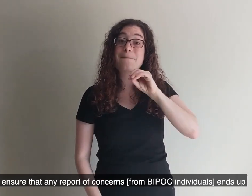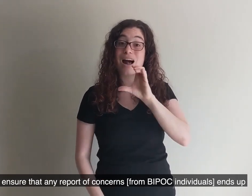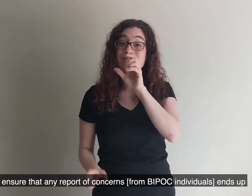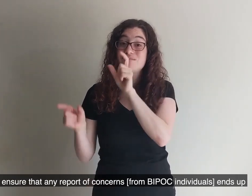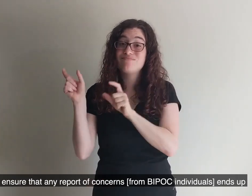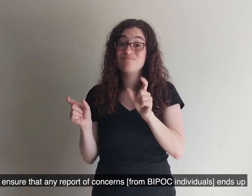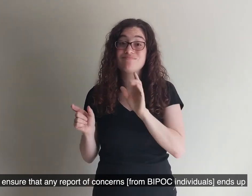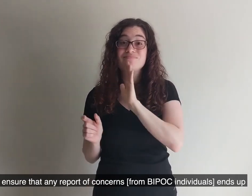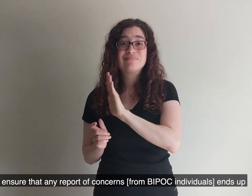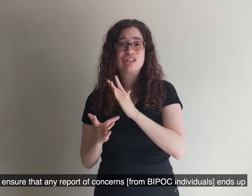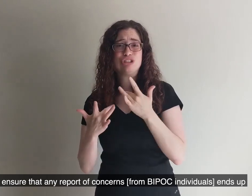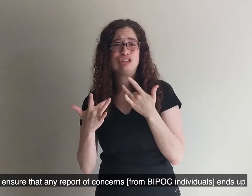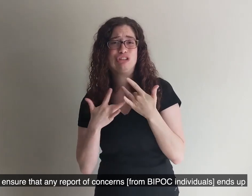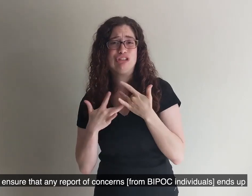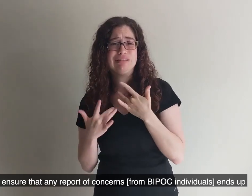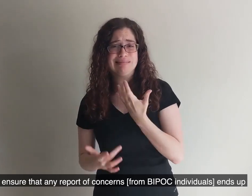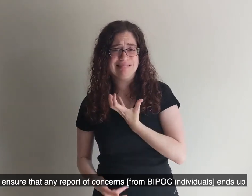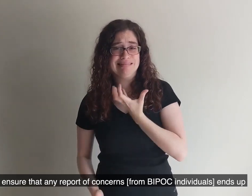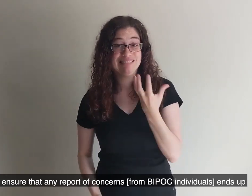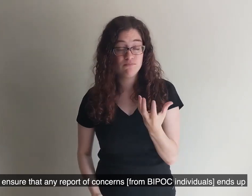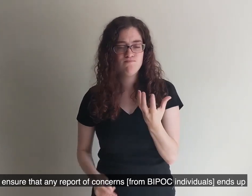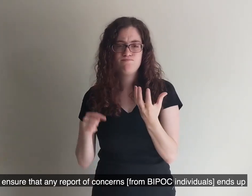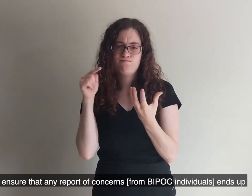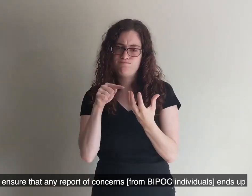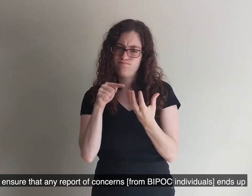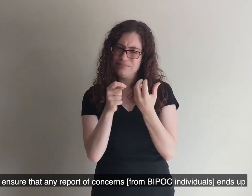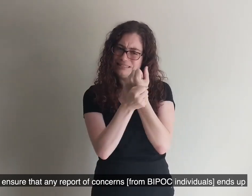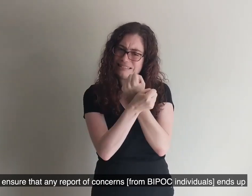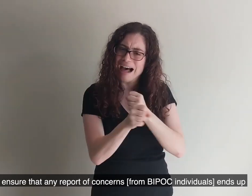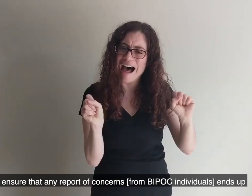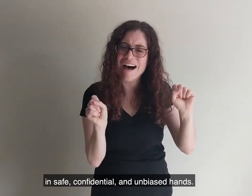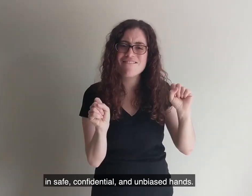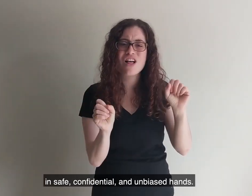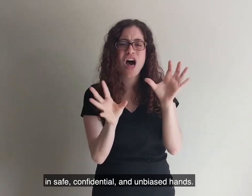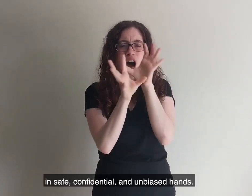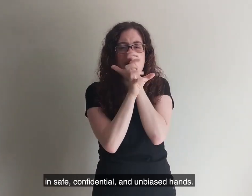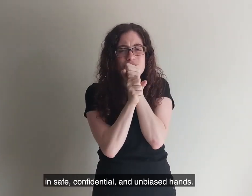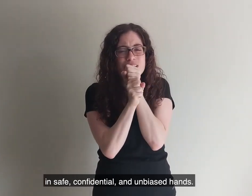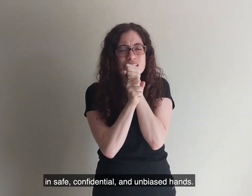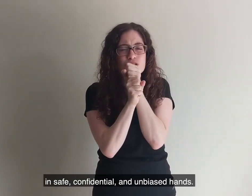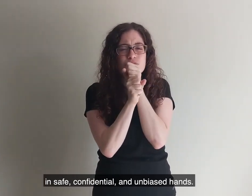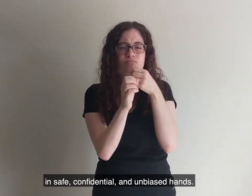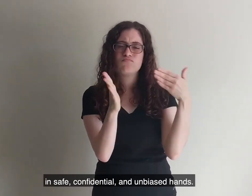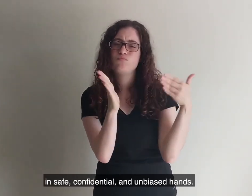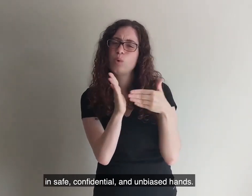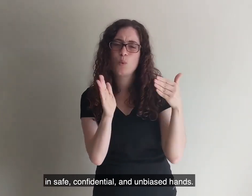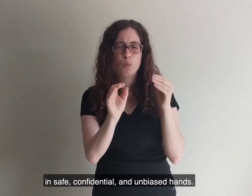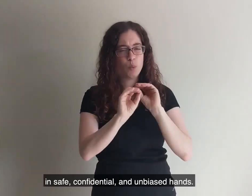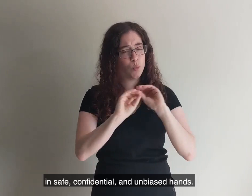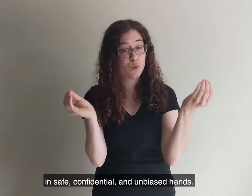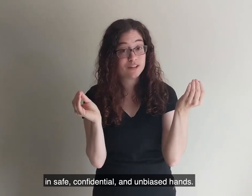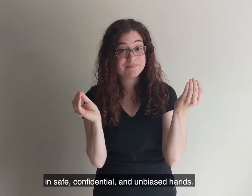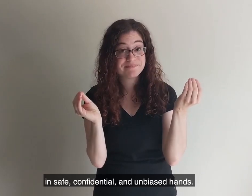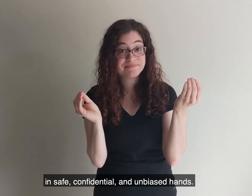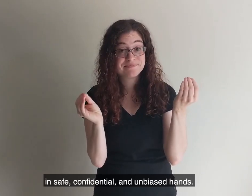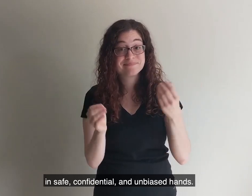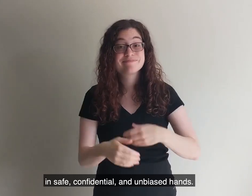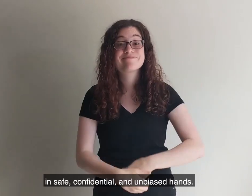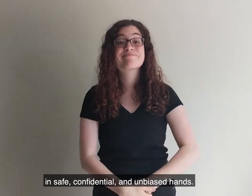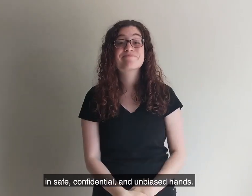concerns ends up in a safe, confidential, and unbiased hand. With